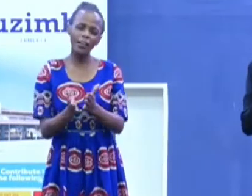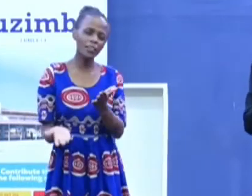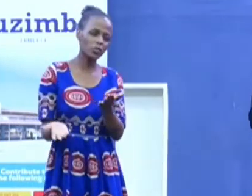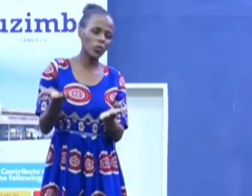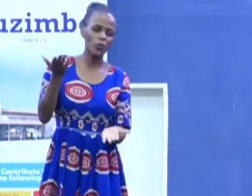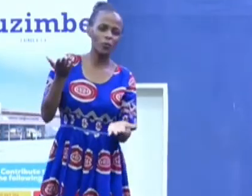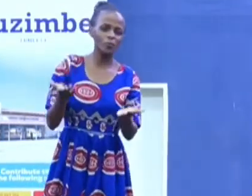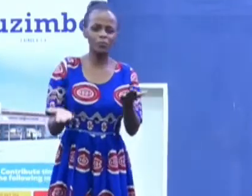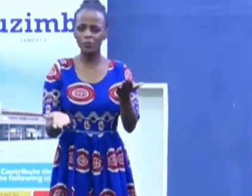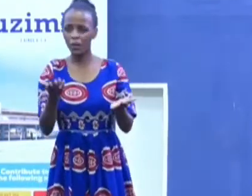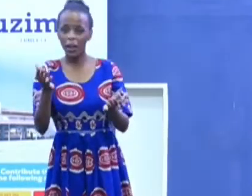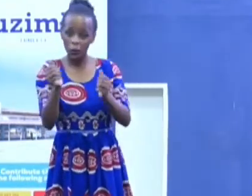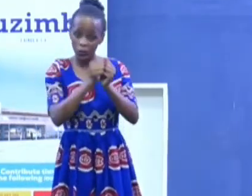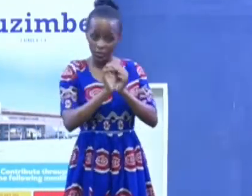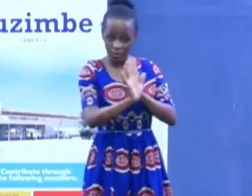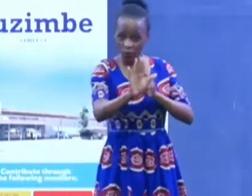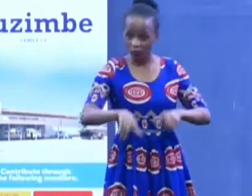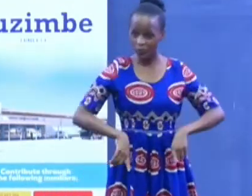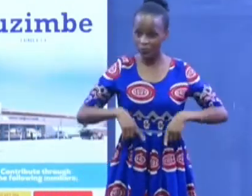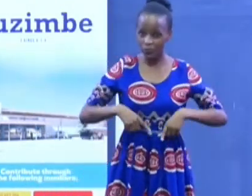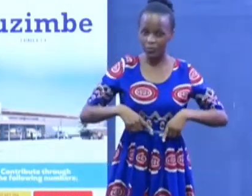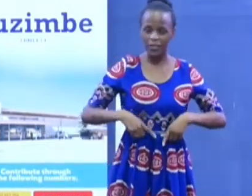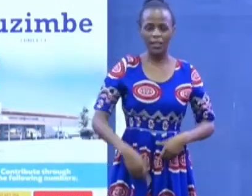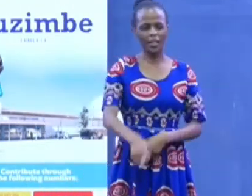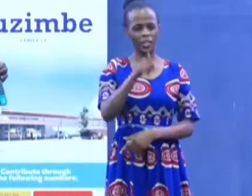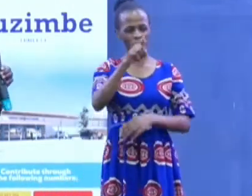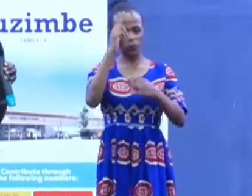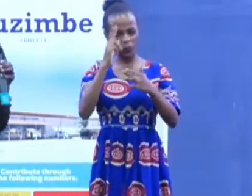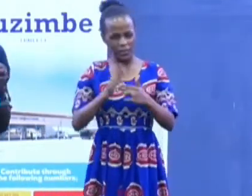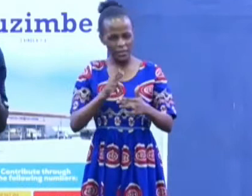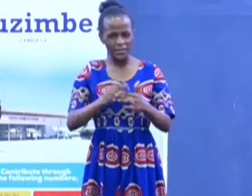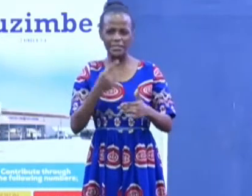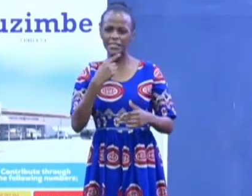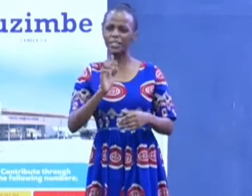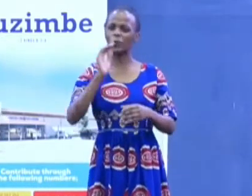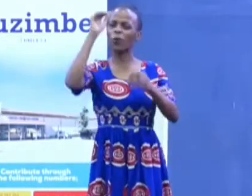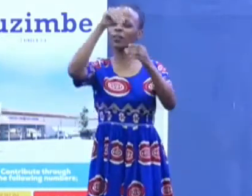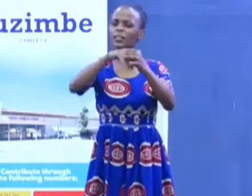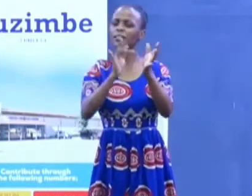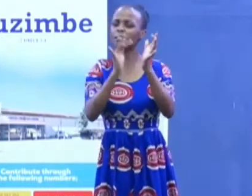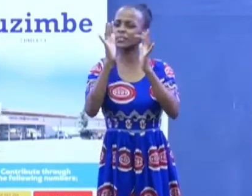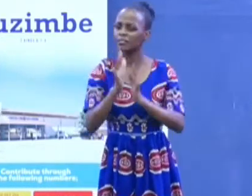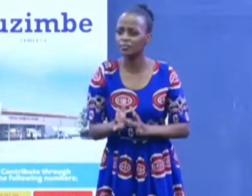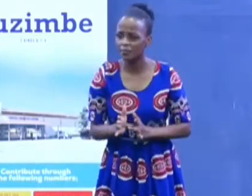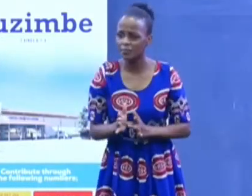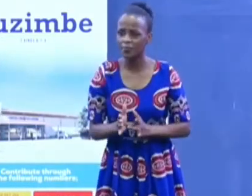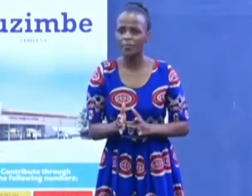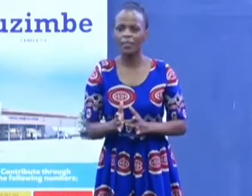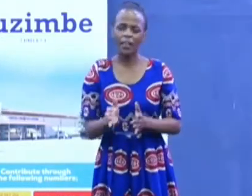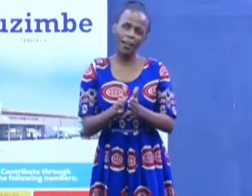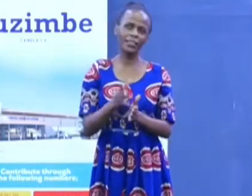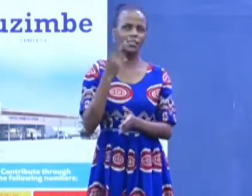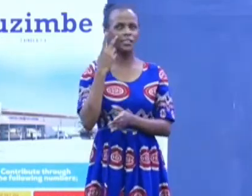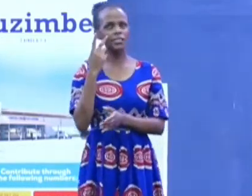And then we compare with your life. You who calls yourself as though you abide in him.